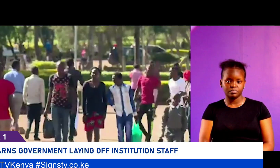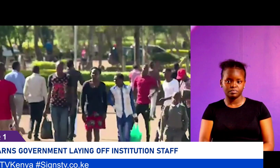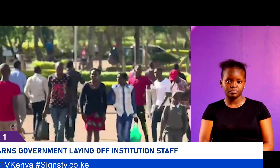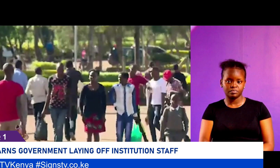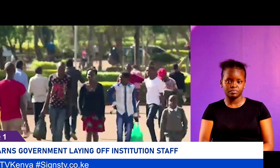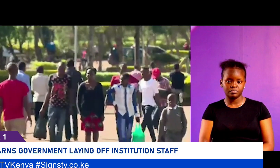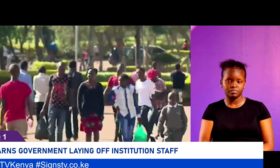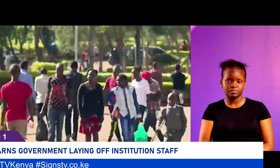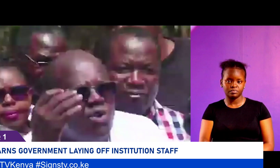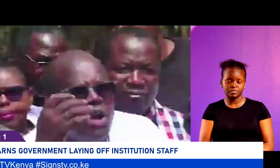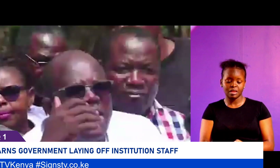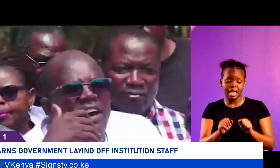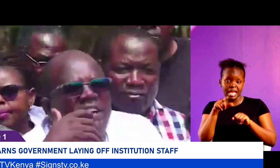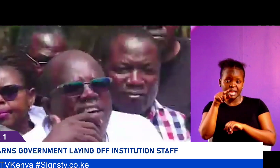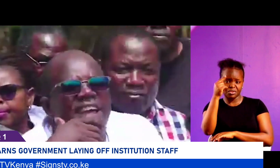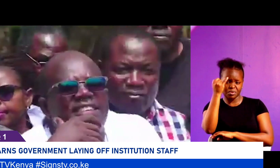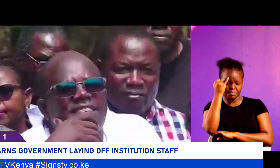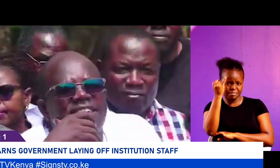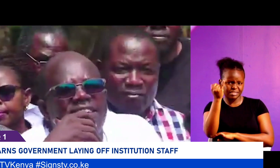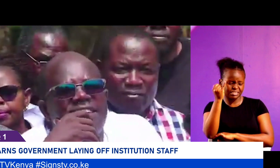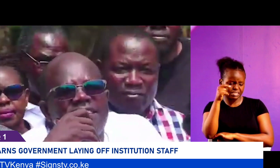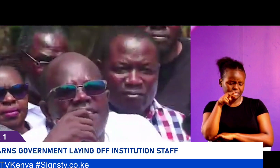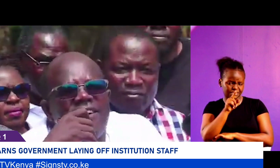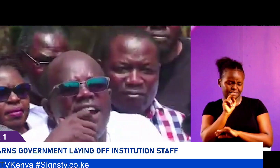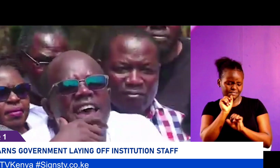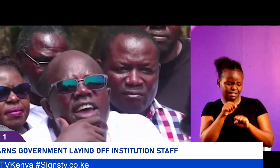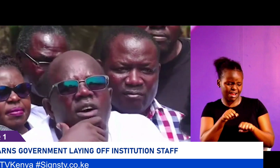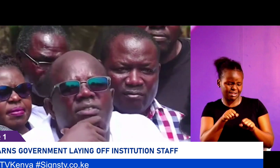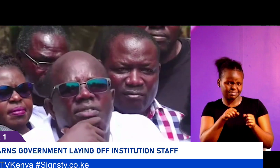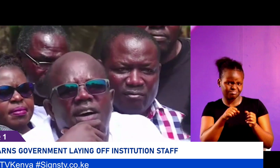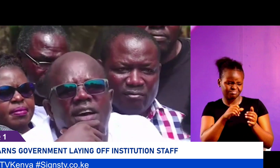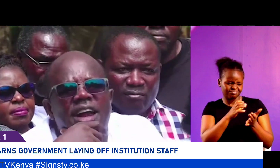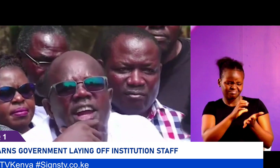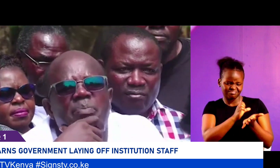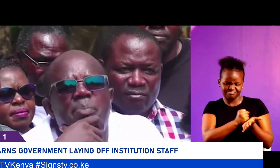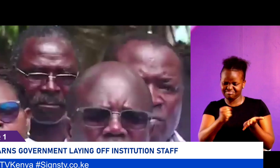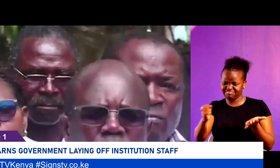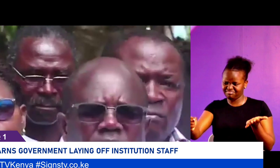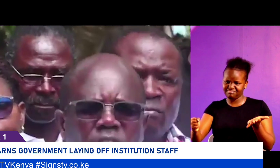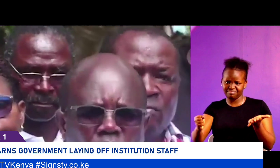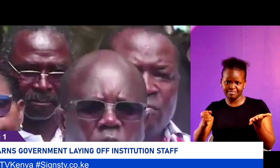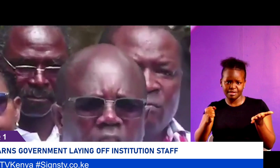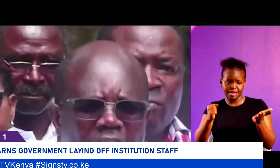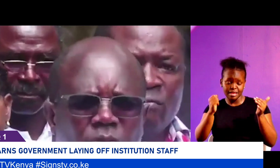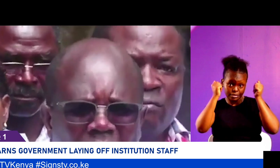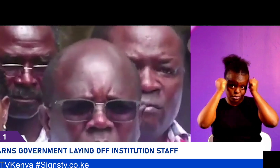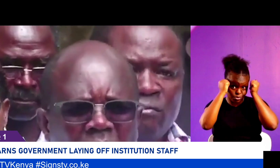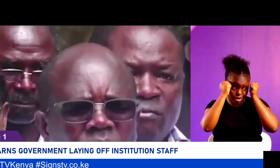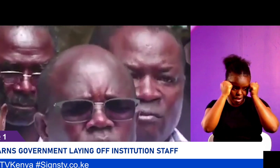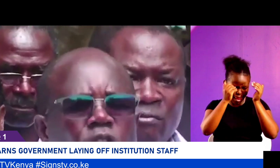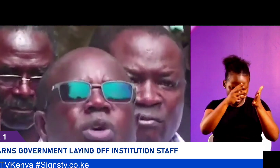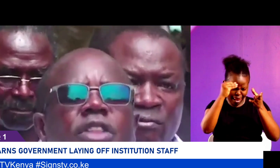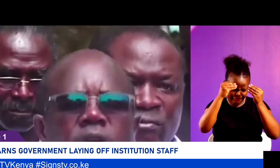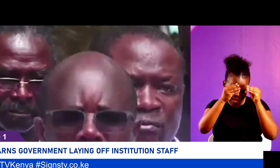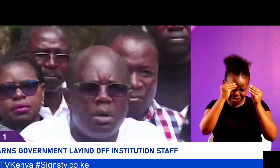Can you imagine that you can retrench or lay off learned people? Withdraw that statement forthwith.